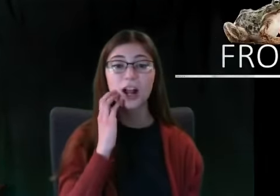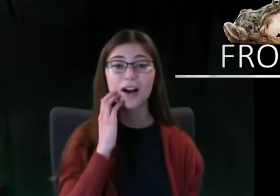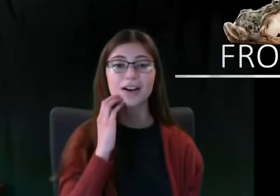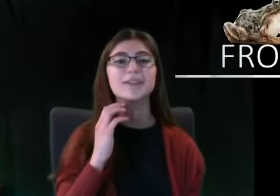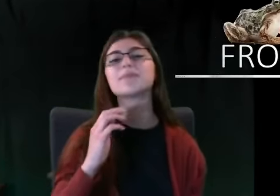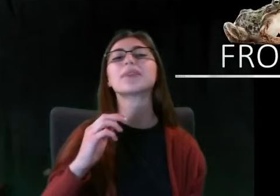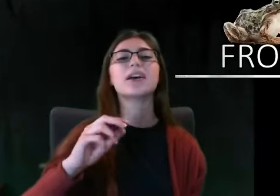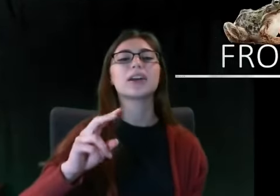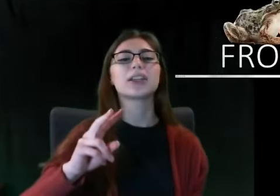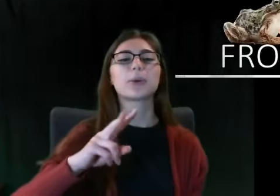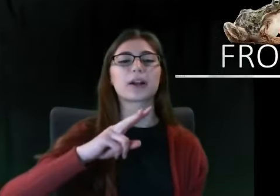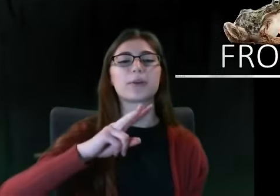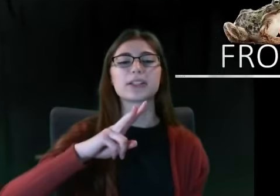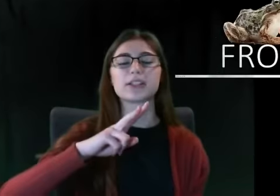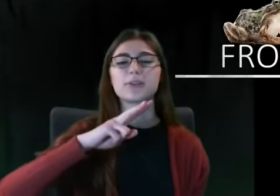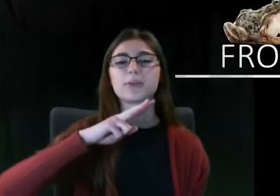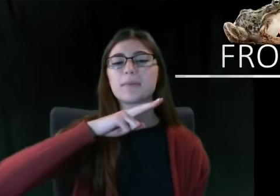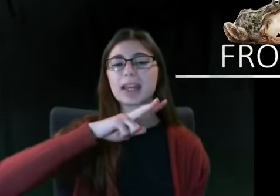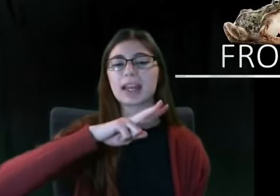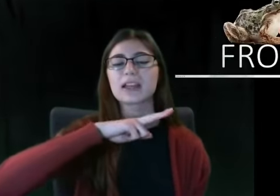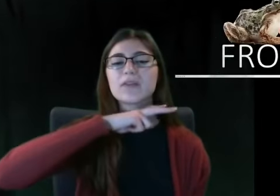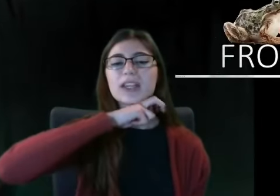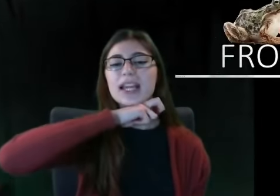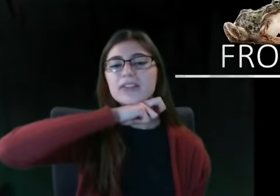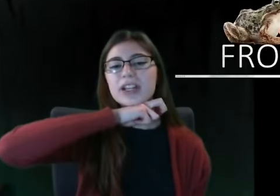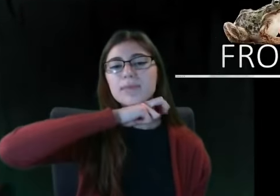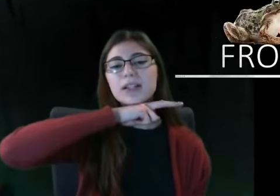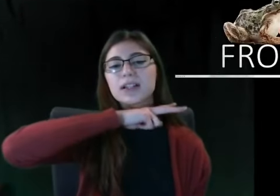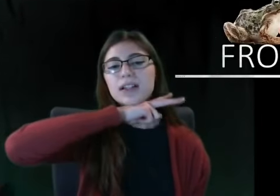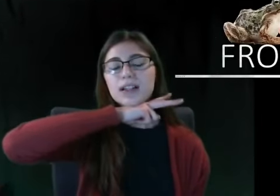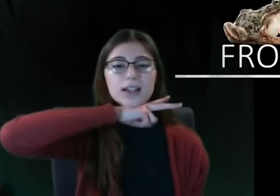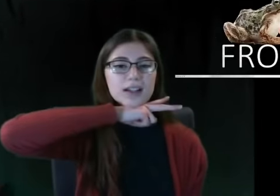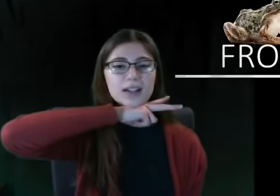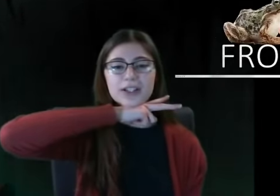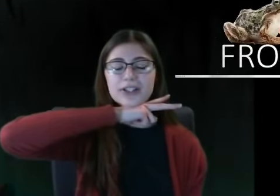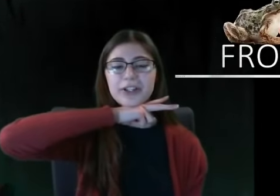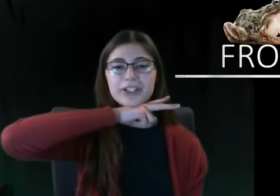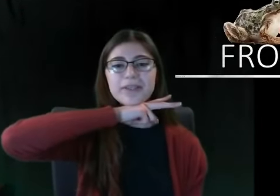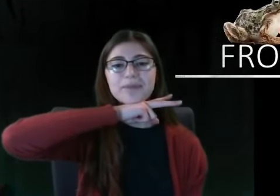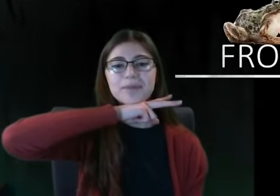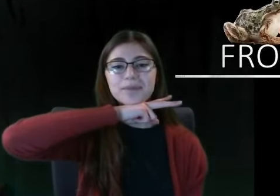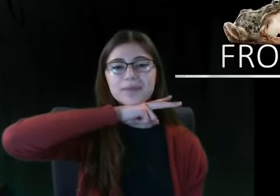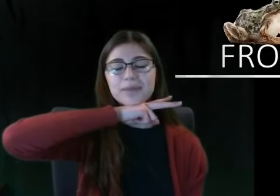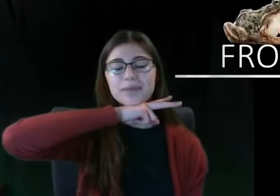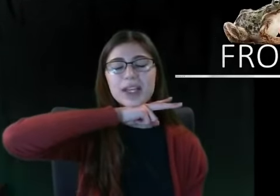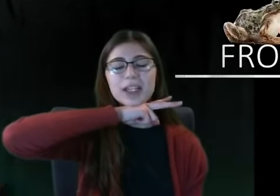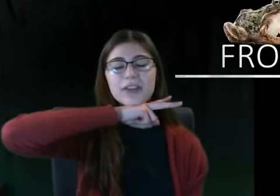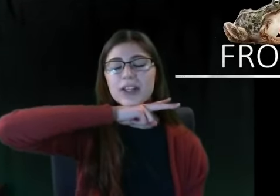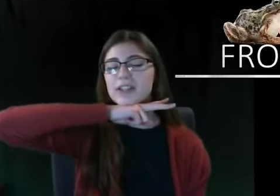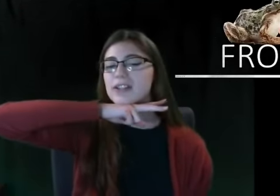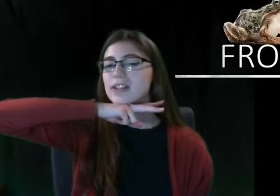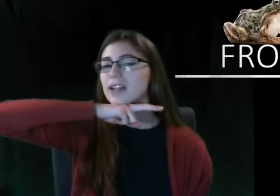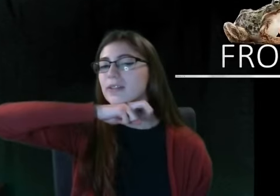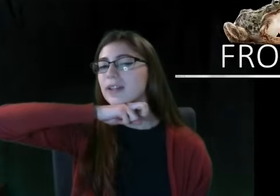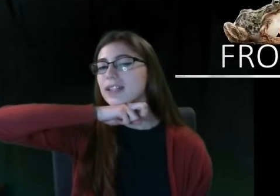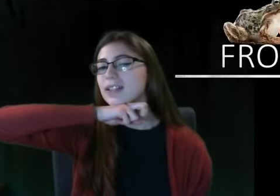Frog. You are going to make a V hand shape under your chin. Your fingers are going to go in